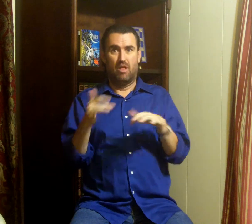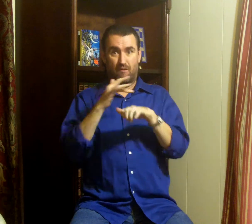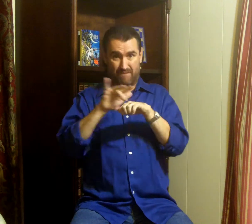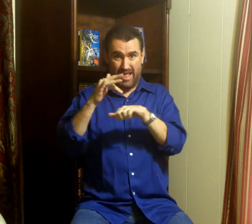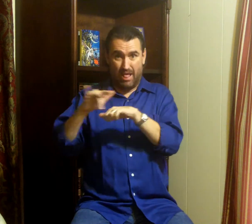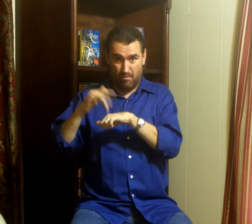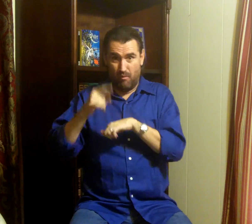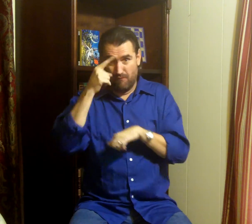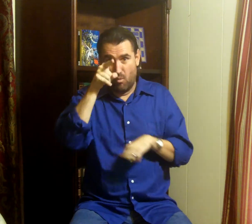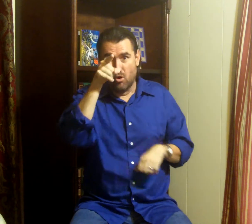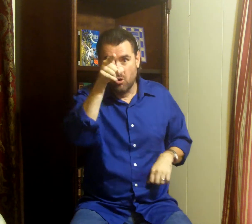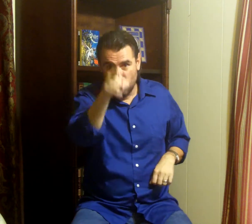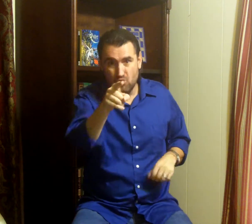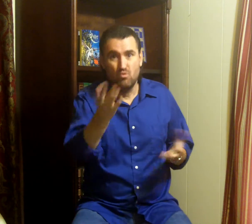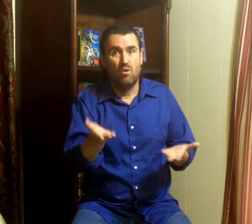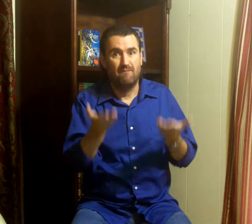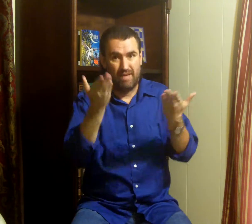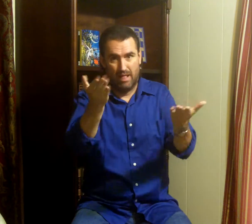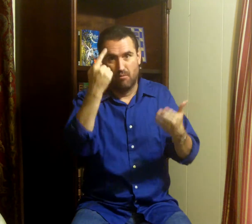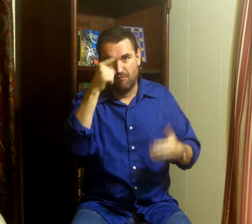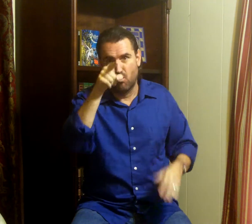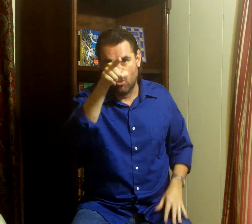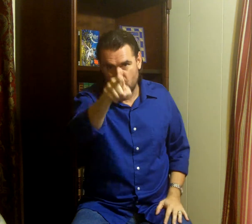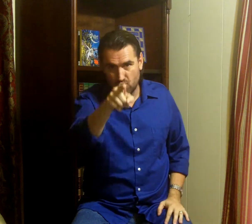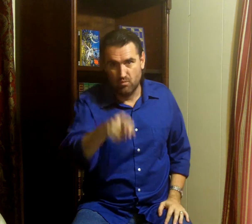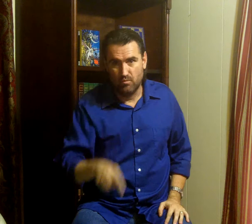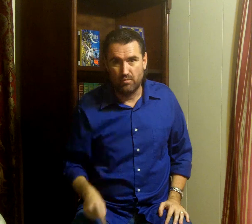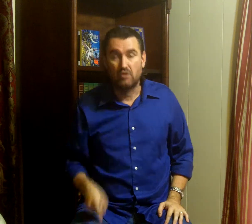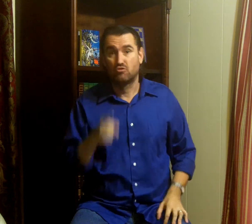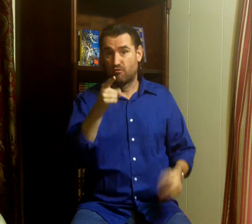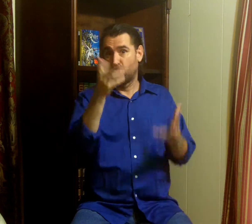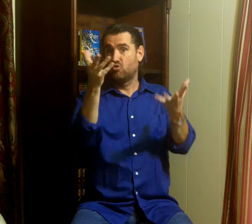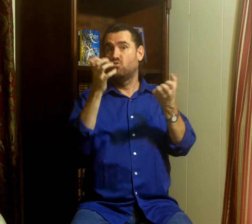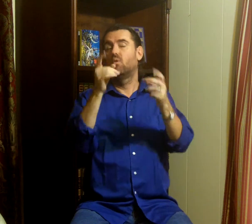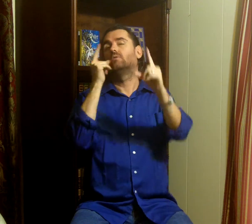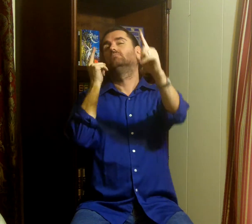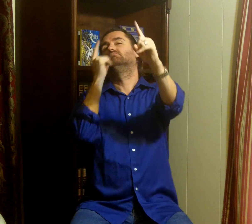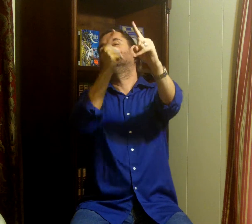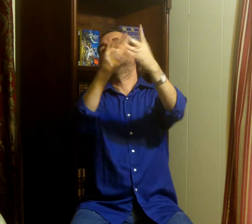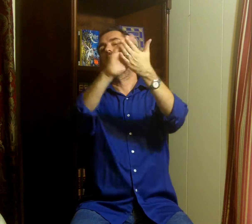developing your plan of action for becoming a certified interpreter, and go for it, because